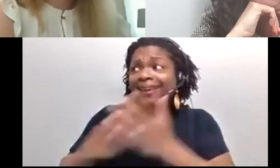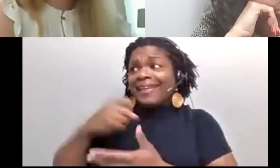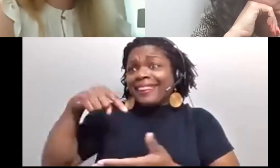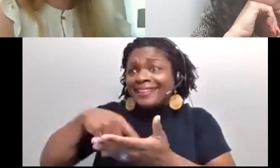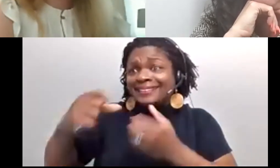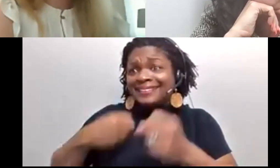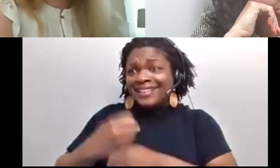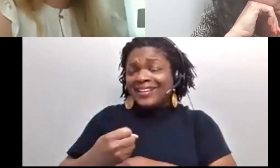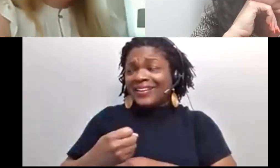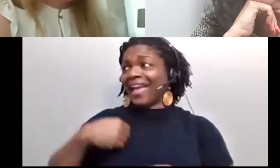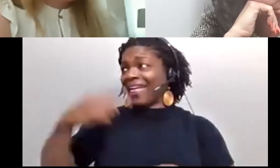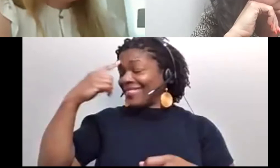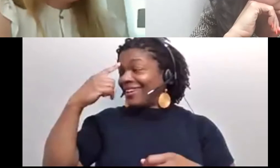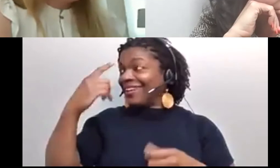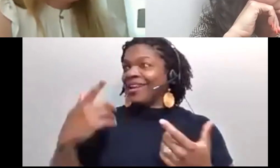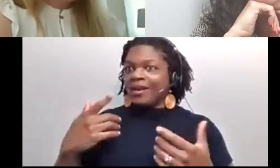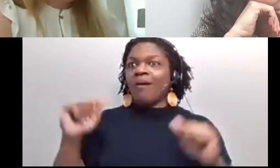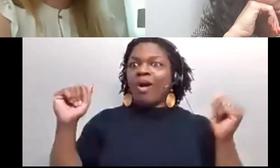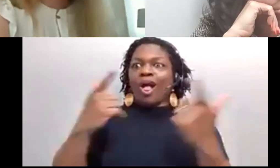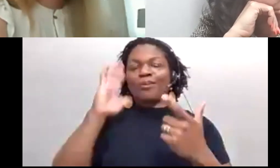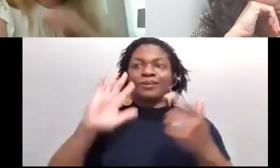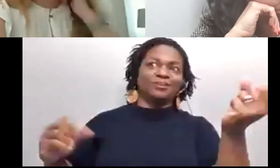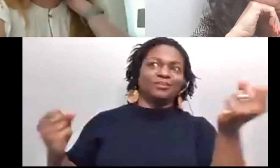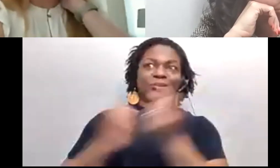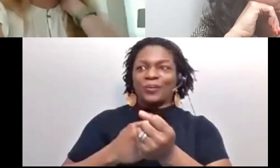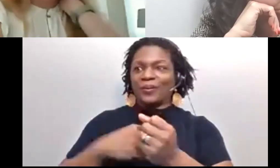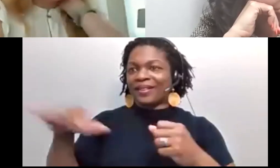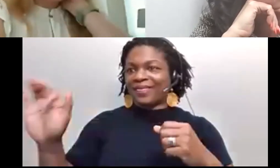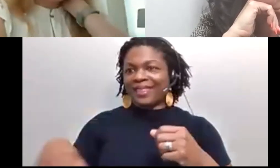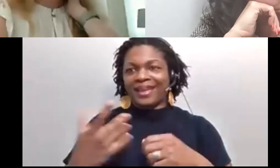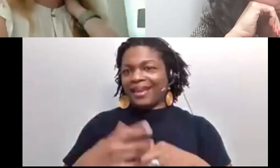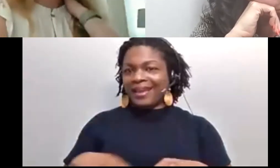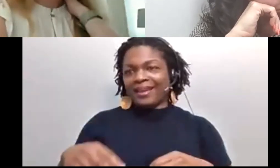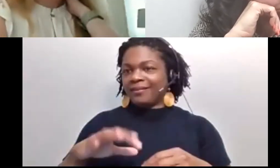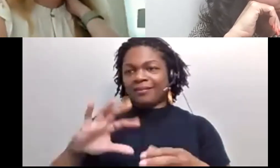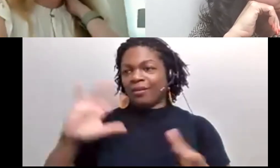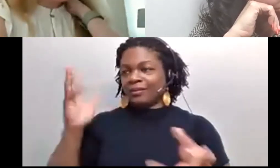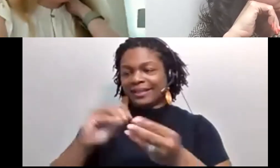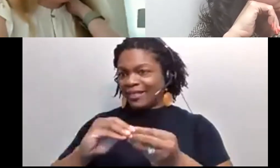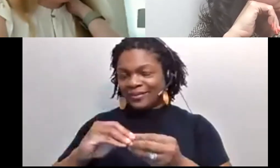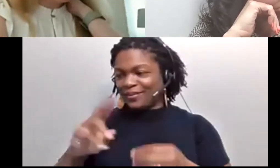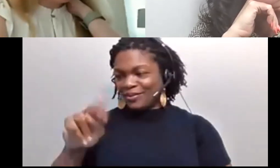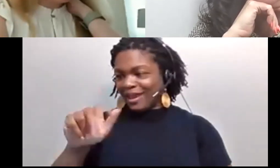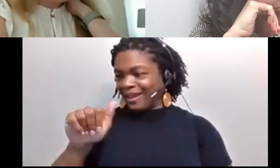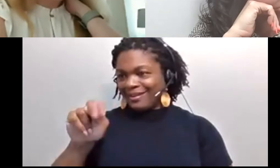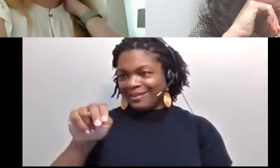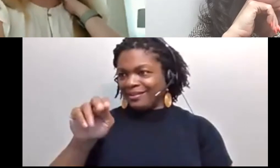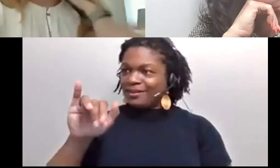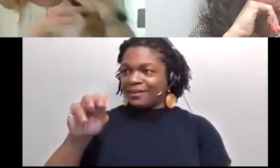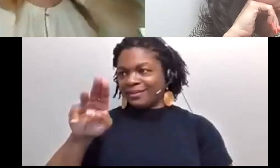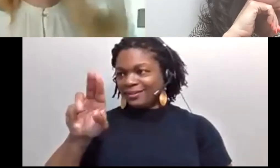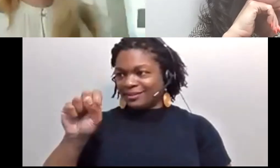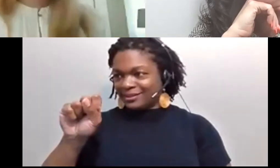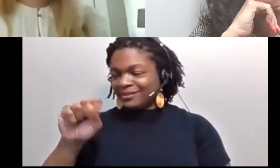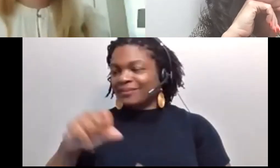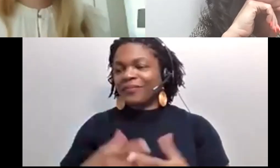that we could have got it in the posture it needed to be. So that was disappointing. If we would have thought about it just 1 week earlier,